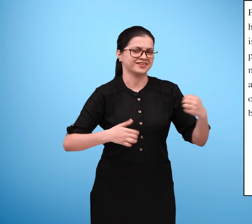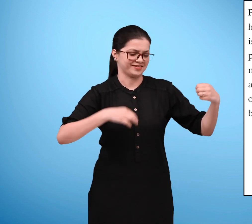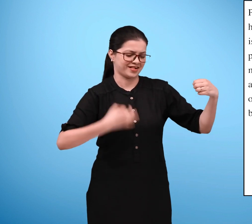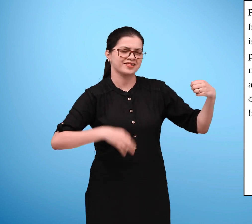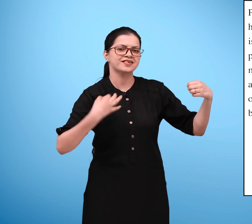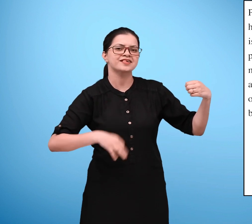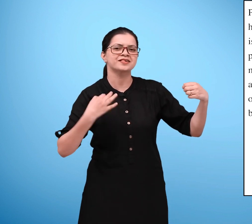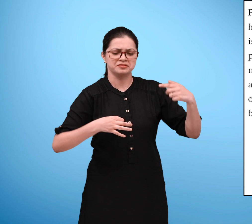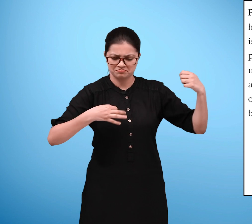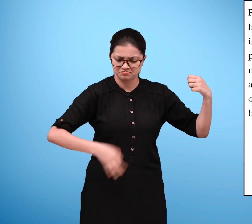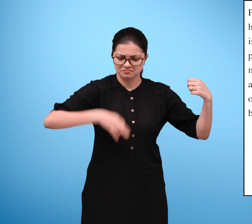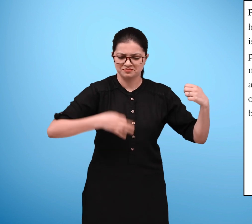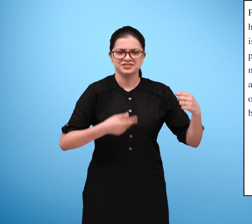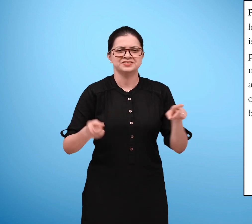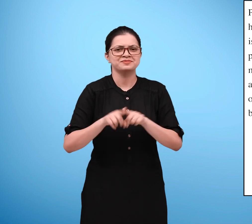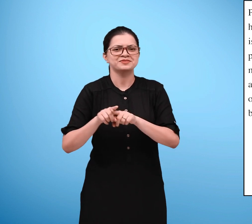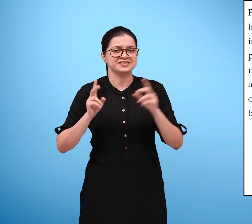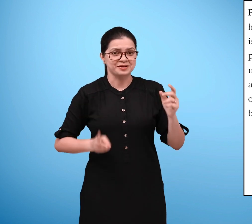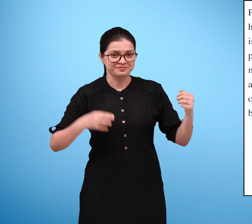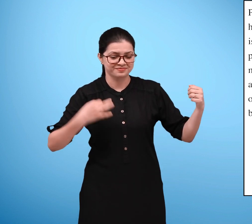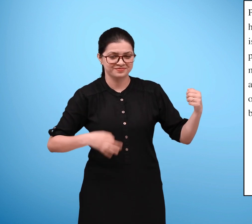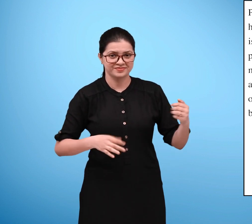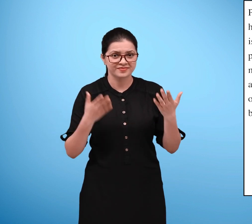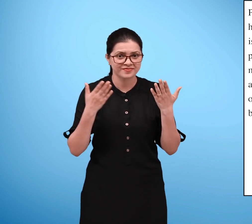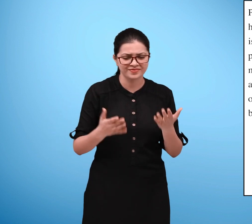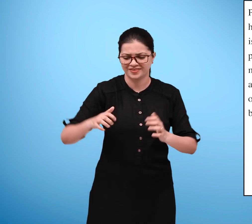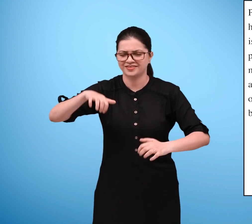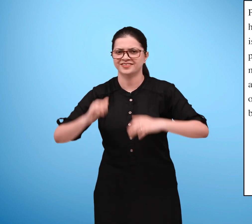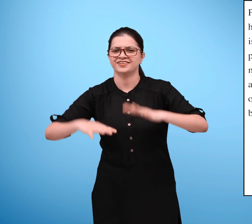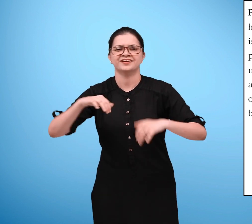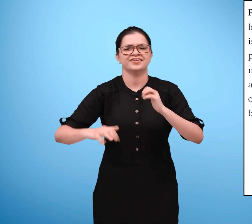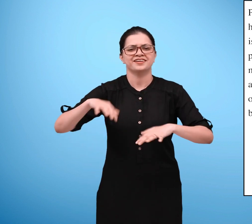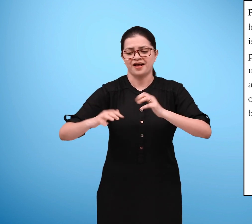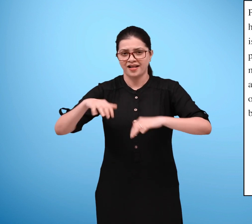Strings of a guitar or the membrane of drums, tabla, being played.